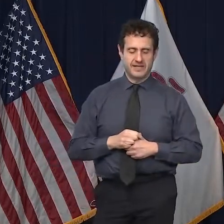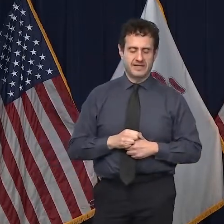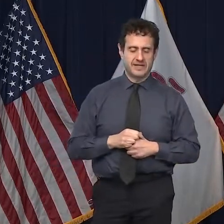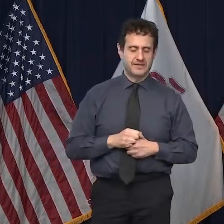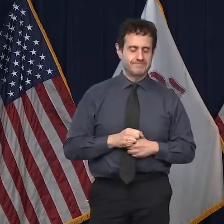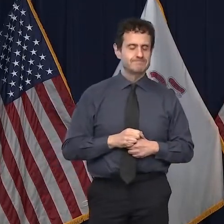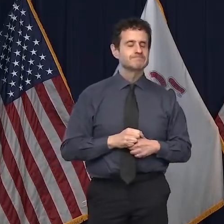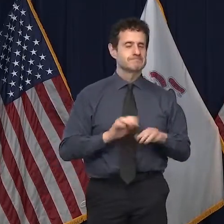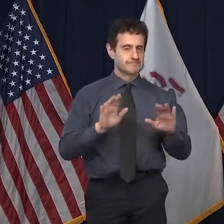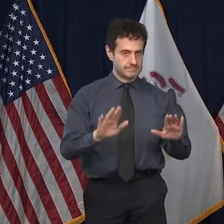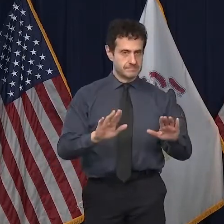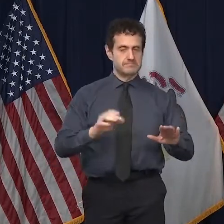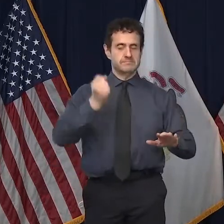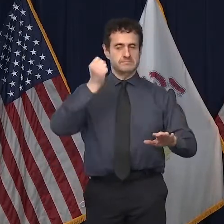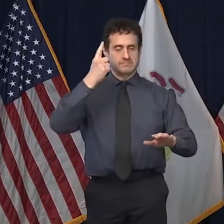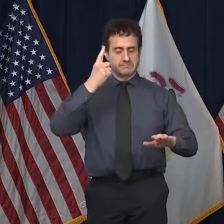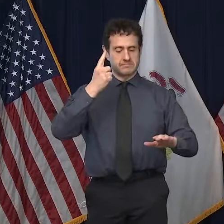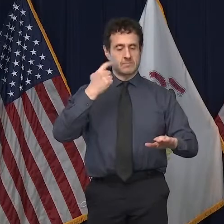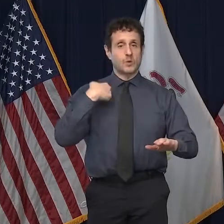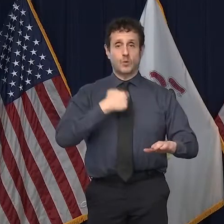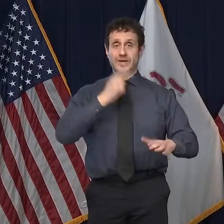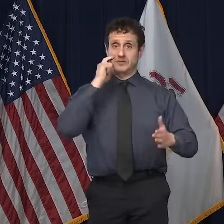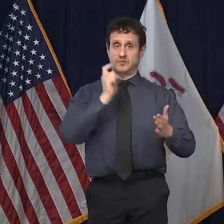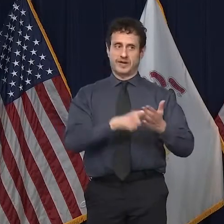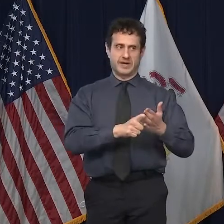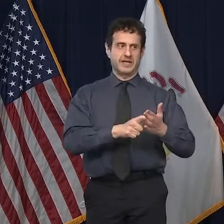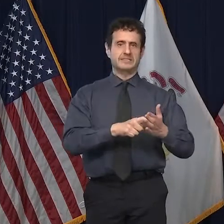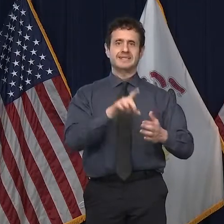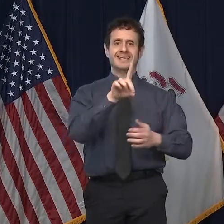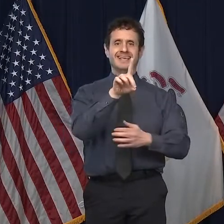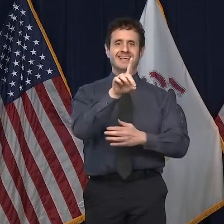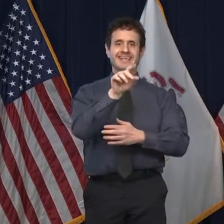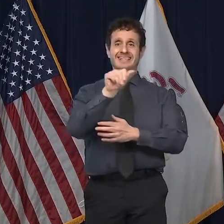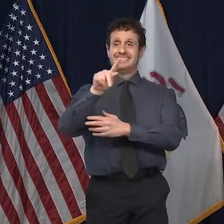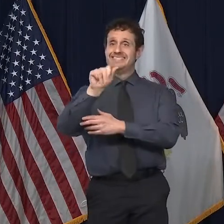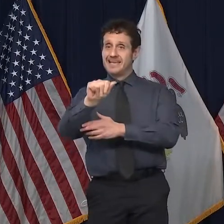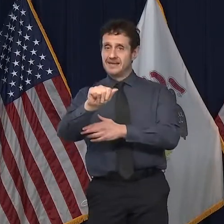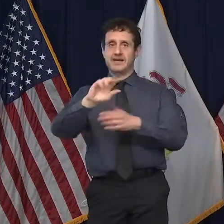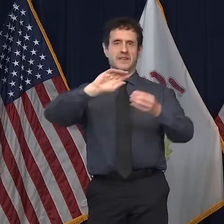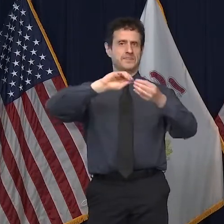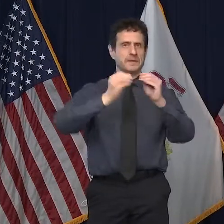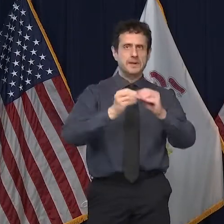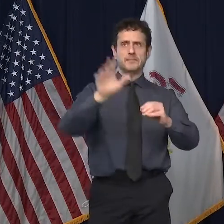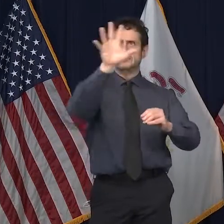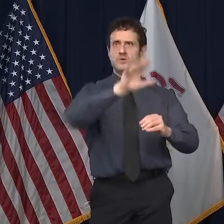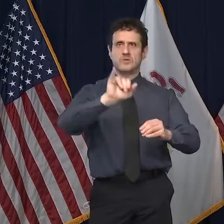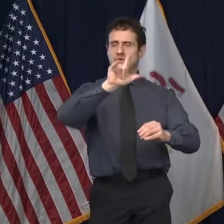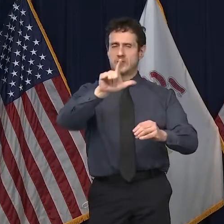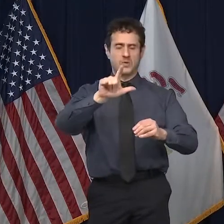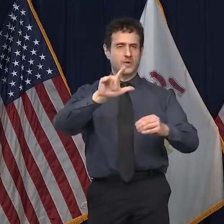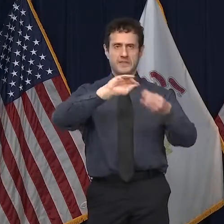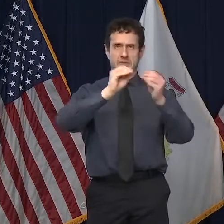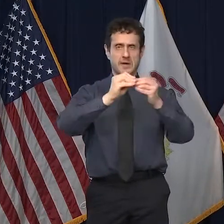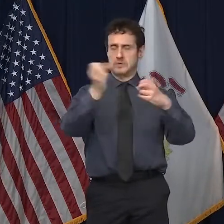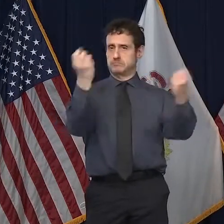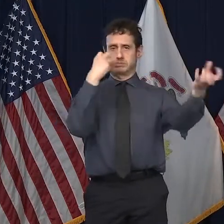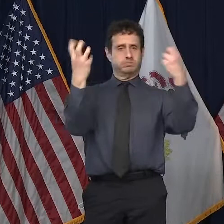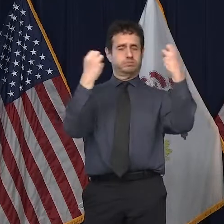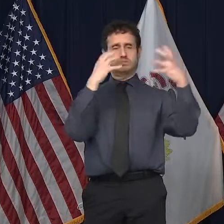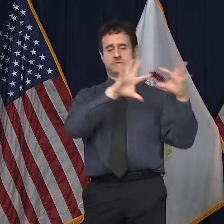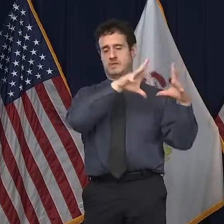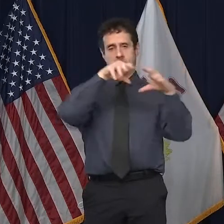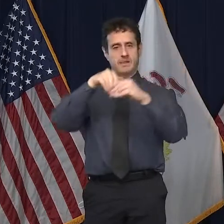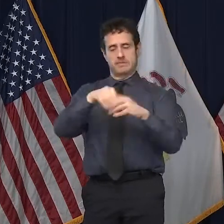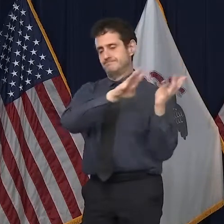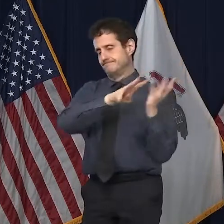I mean, we have to recognize the amount of data that's coming in from all across the state into